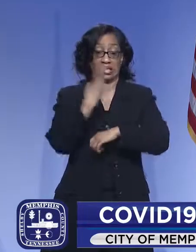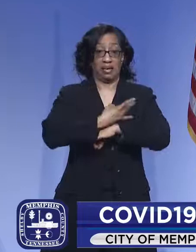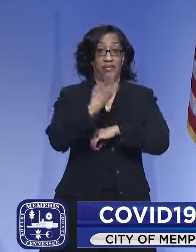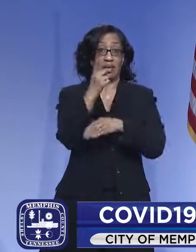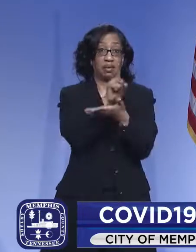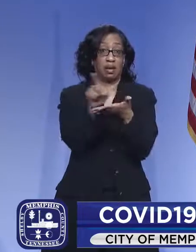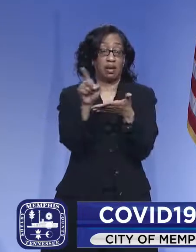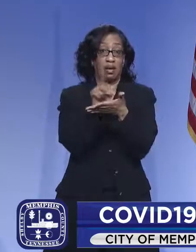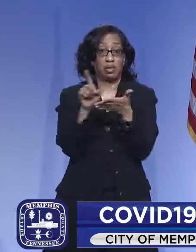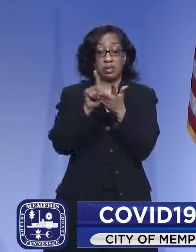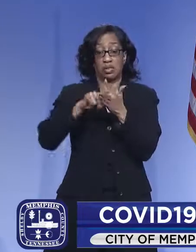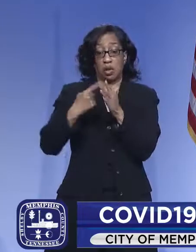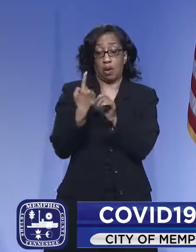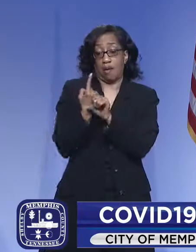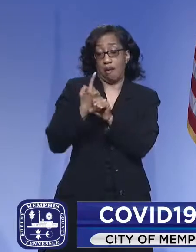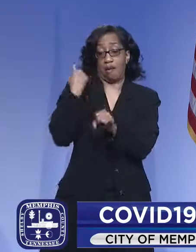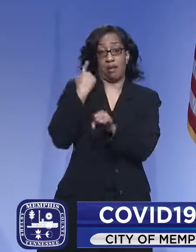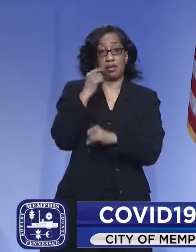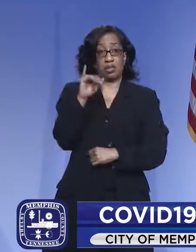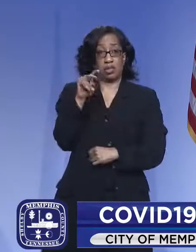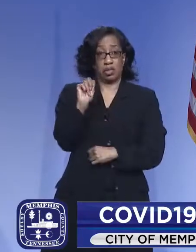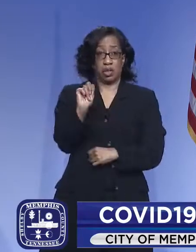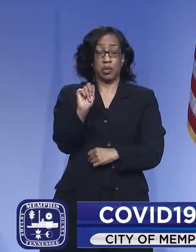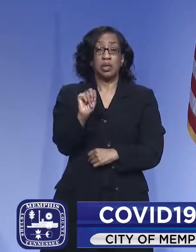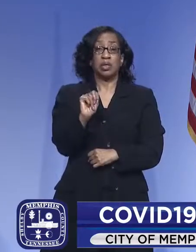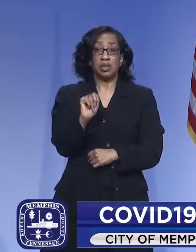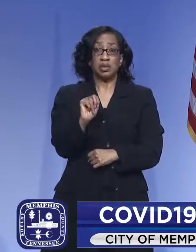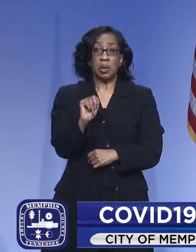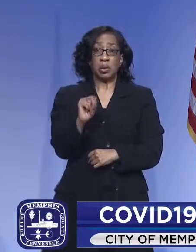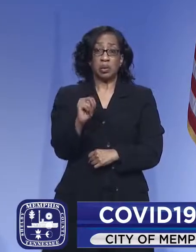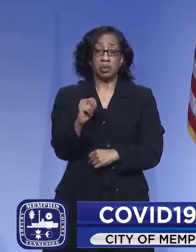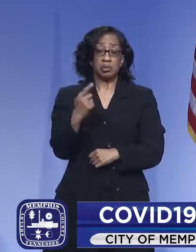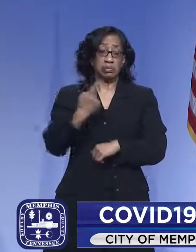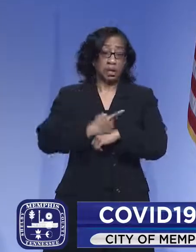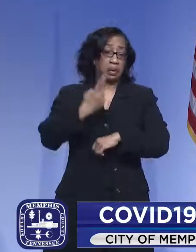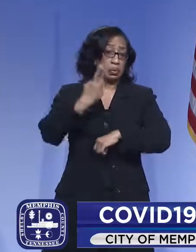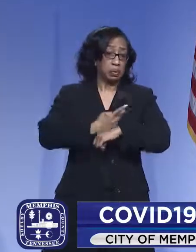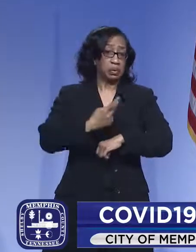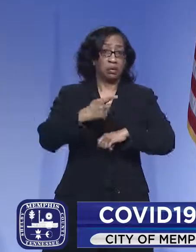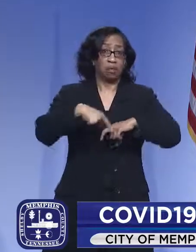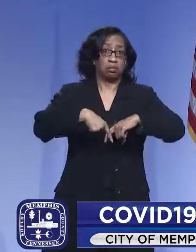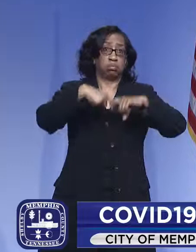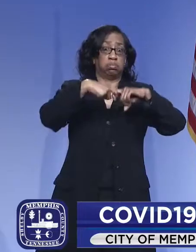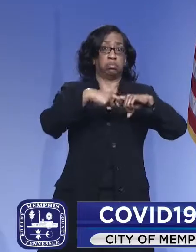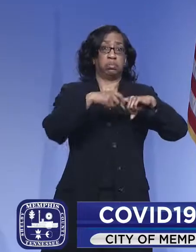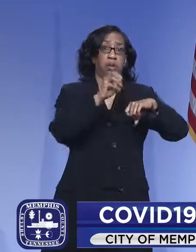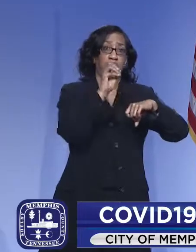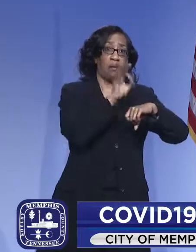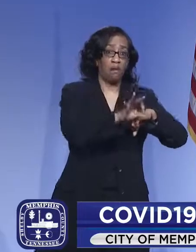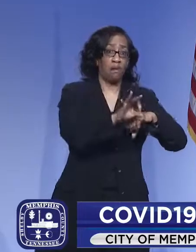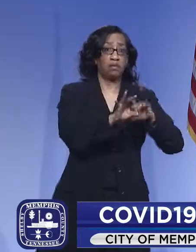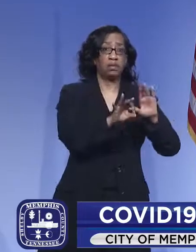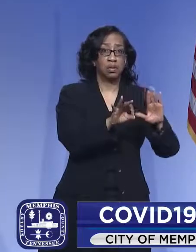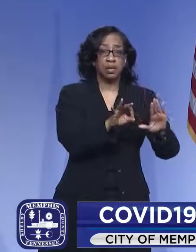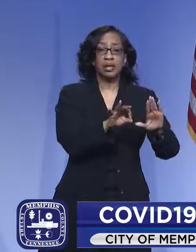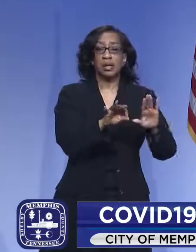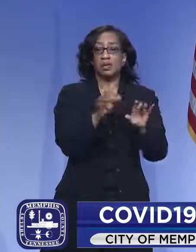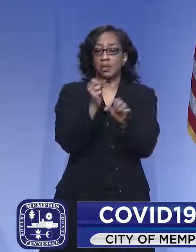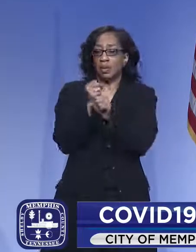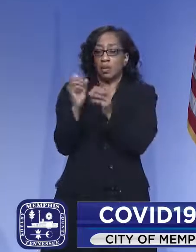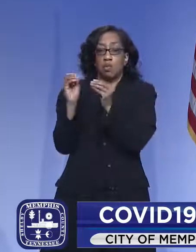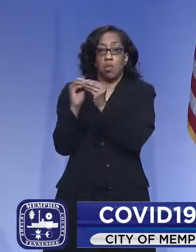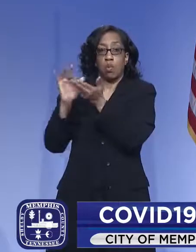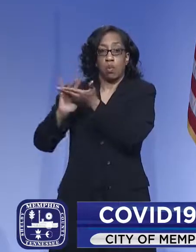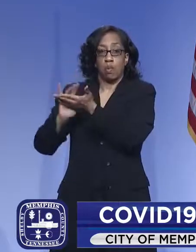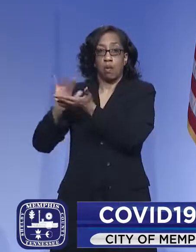vaccination effort back in January. And so a couple of days to reset while we get more vaccine in, but that's our plan, is to deplete the